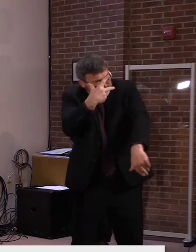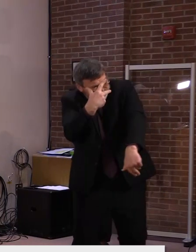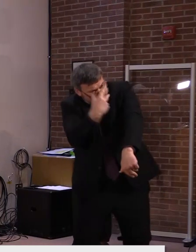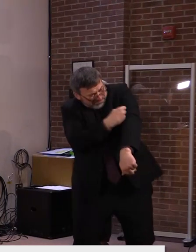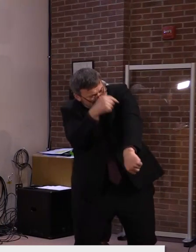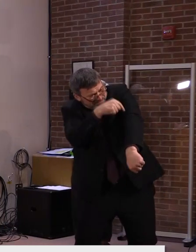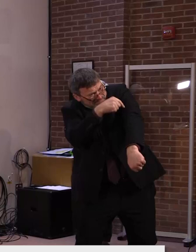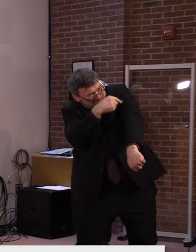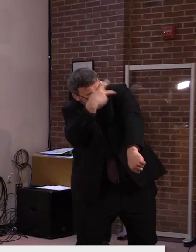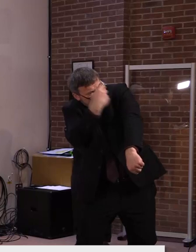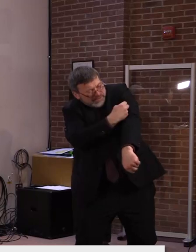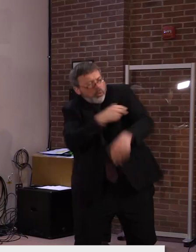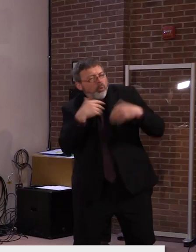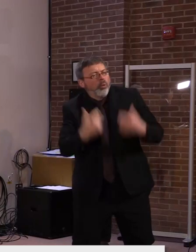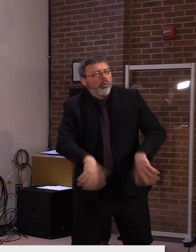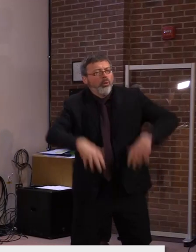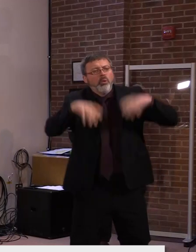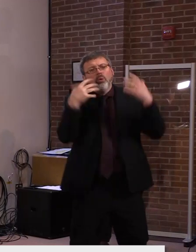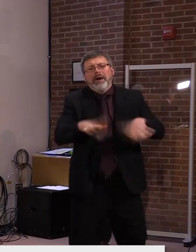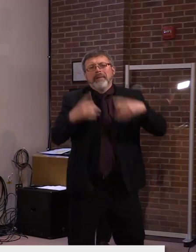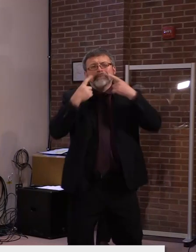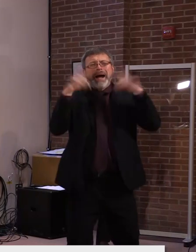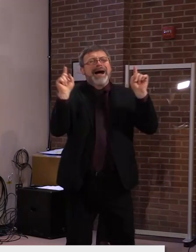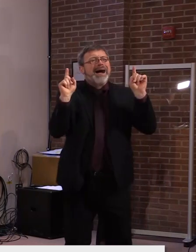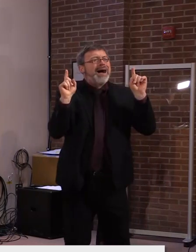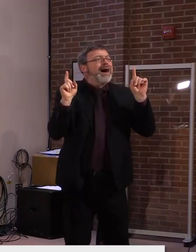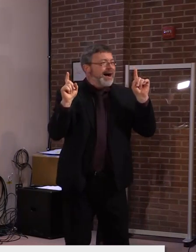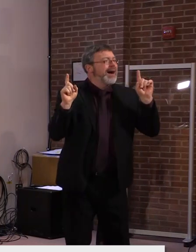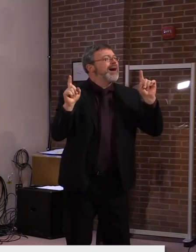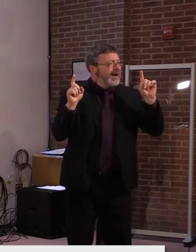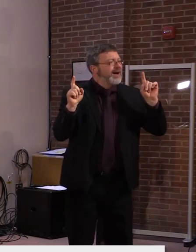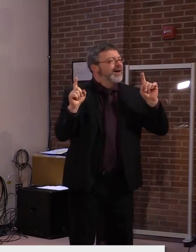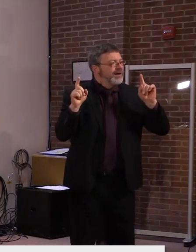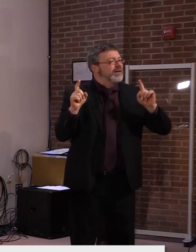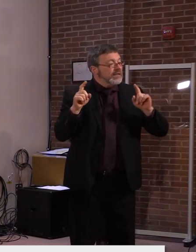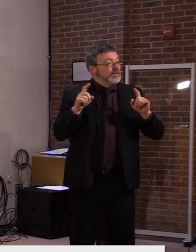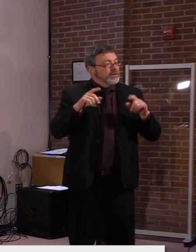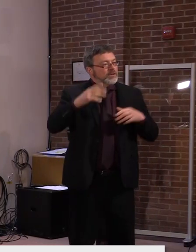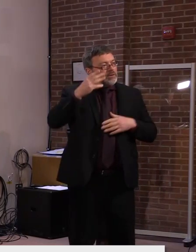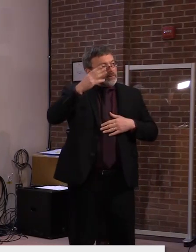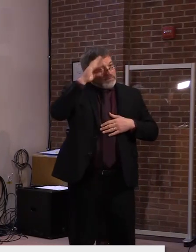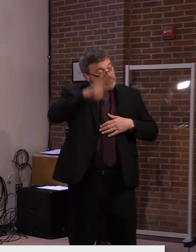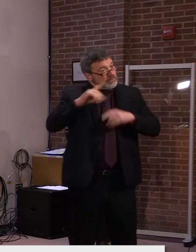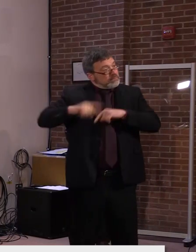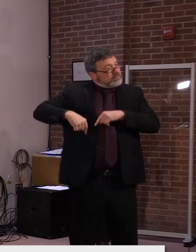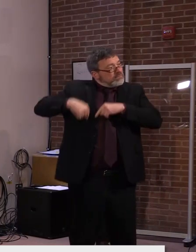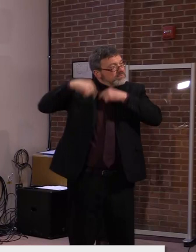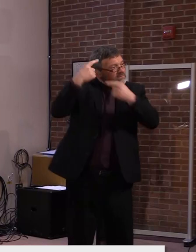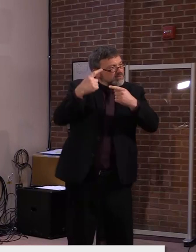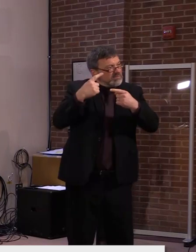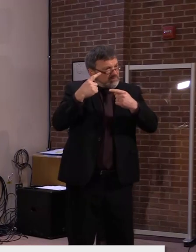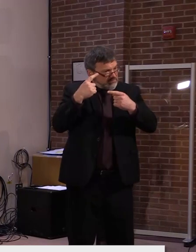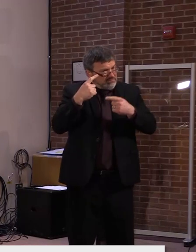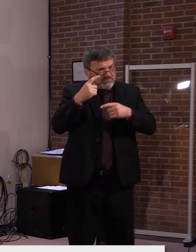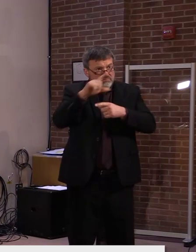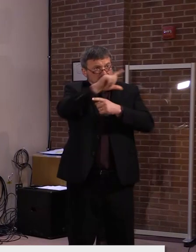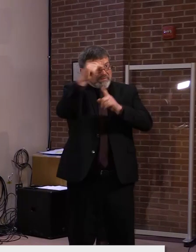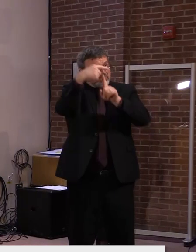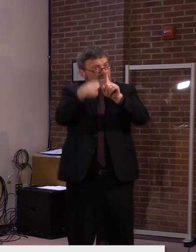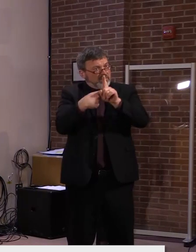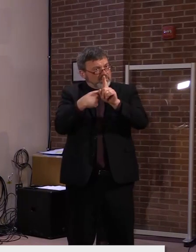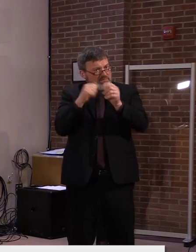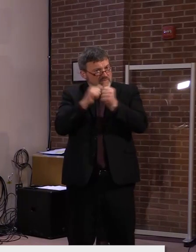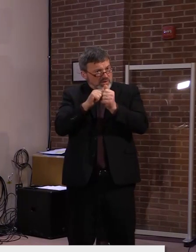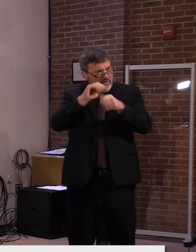We know so much more about this virus today than we did months ago, and who's most